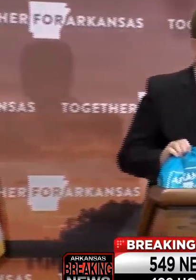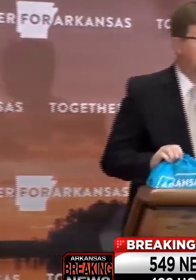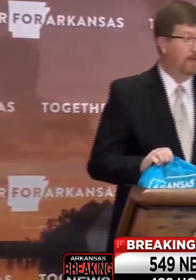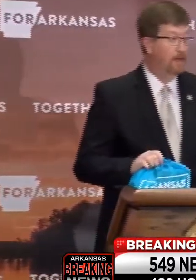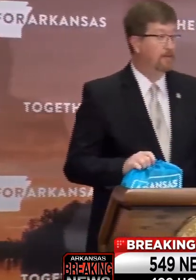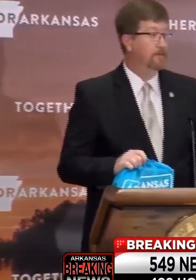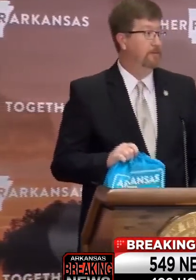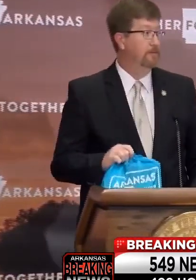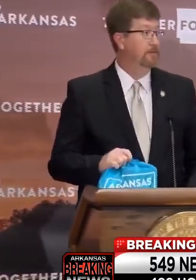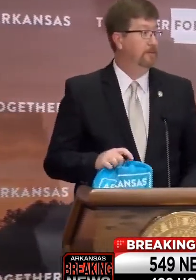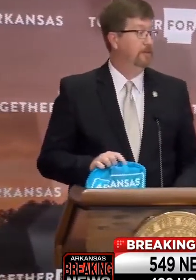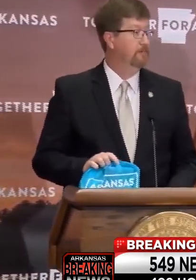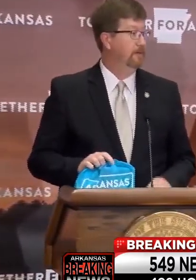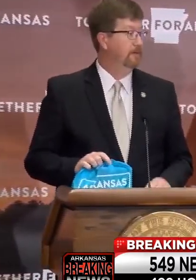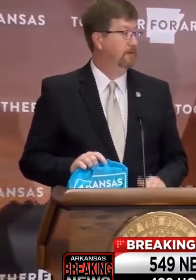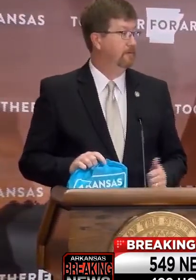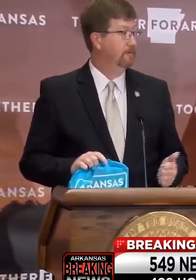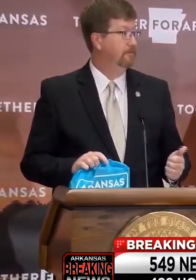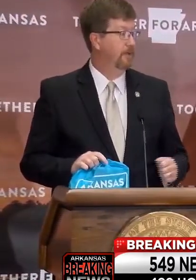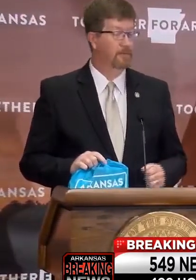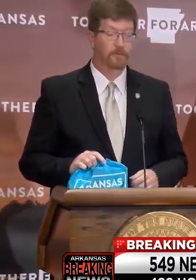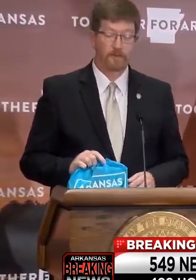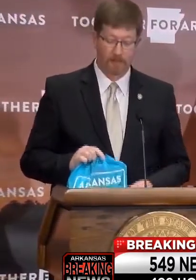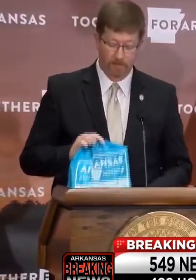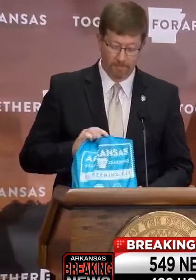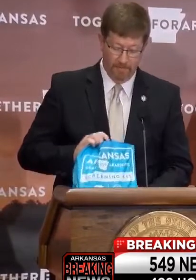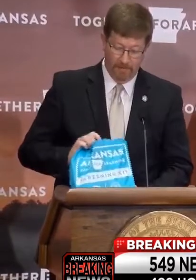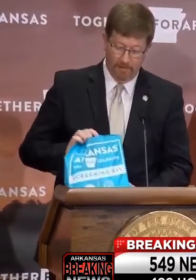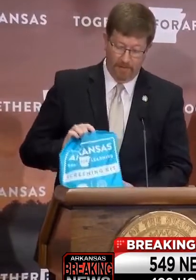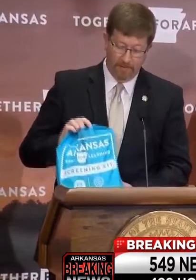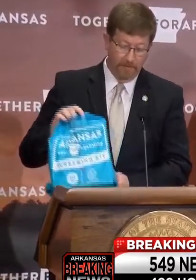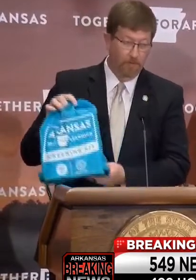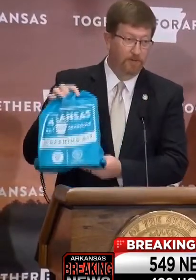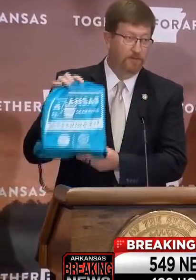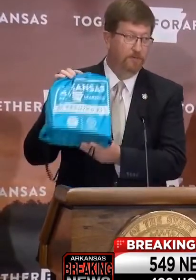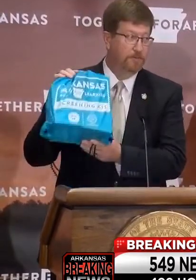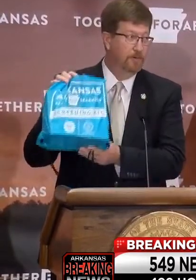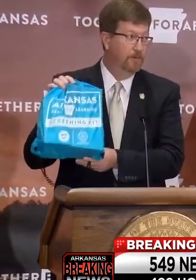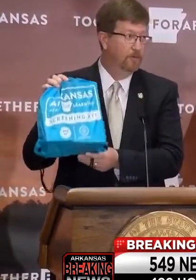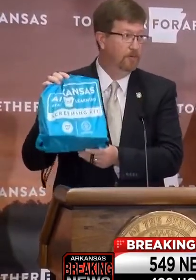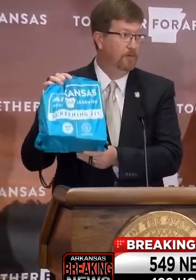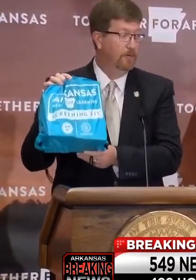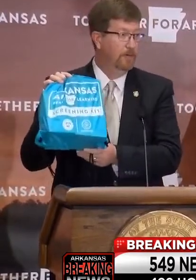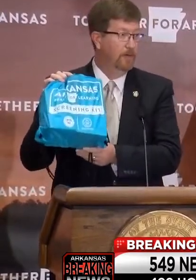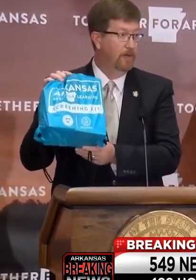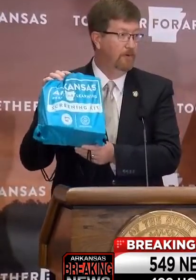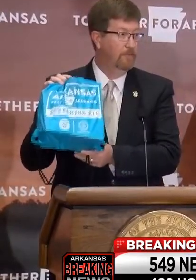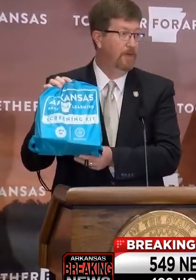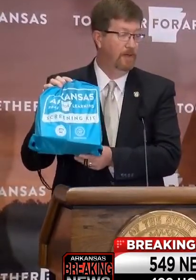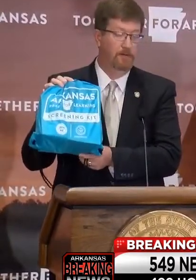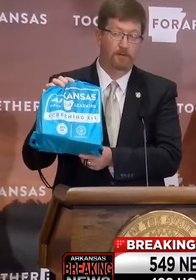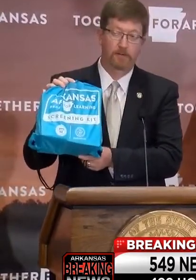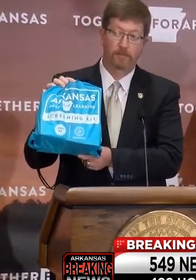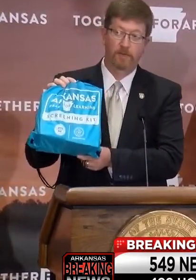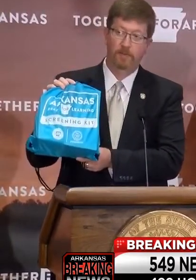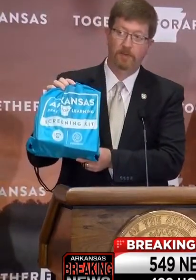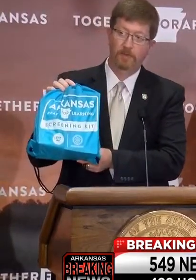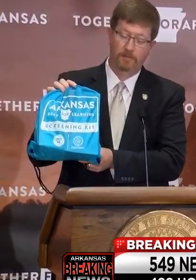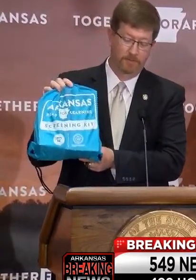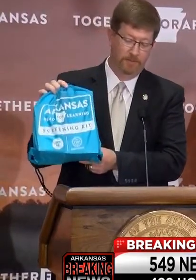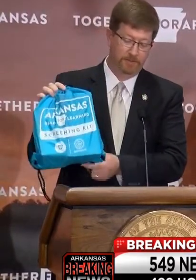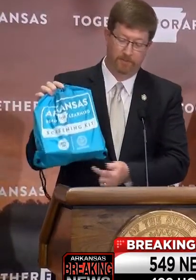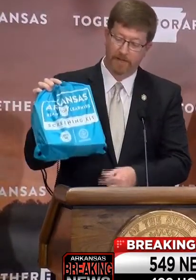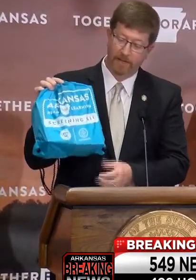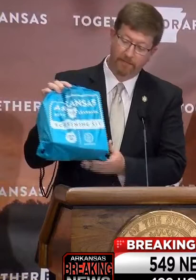Before I add to Dr. Thompson's comments, I do want to show and have an update on the